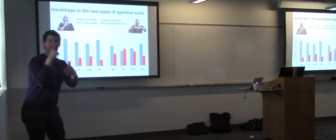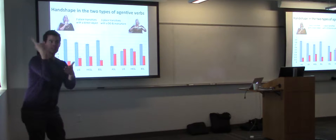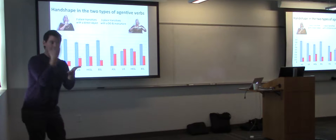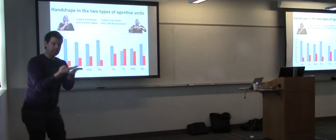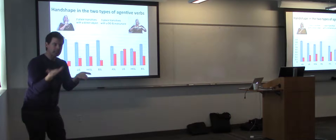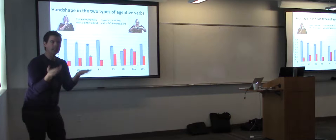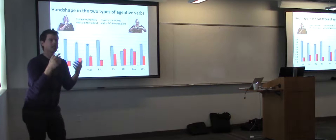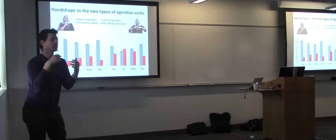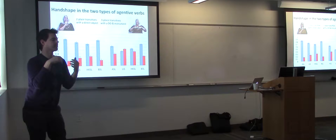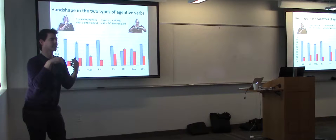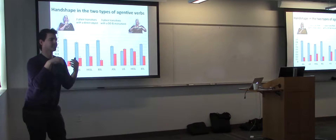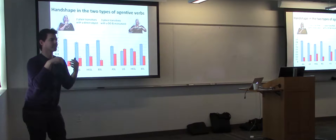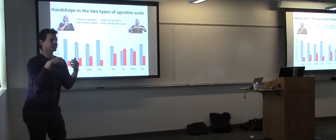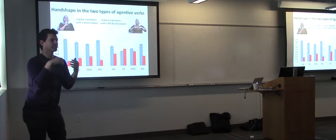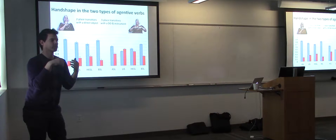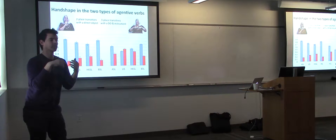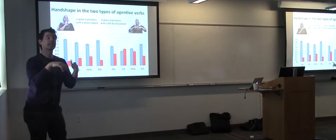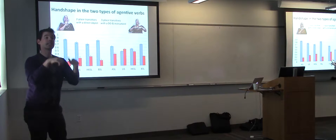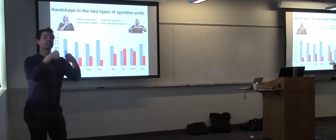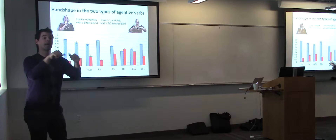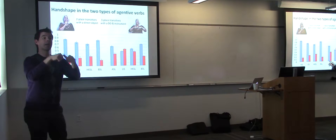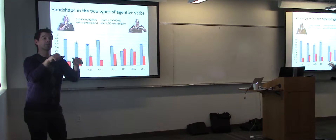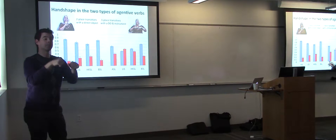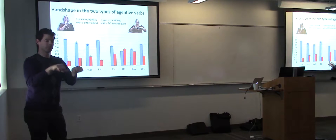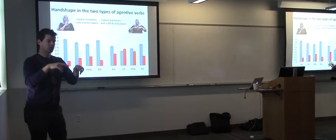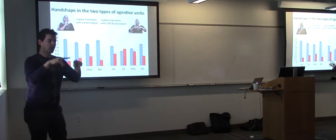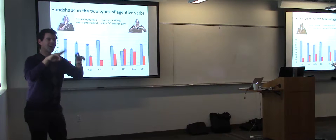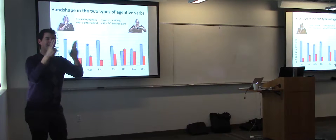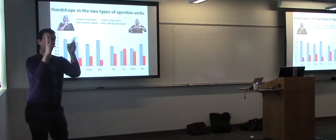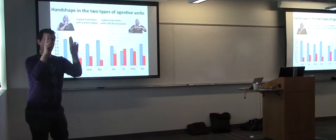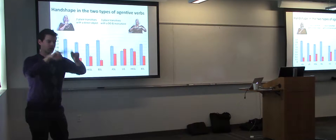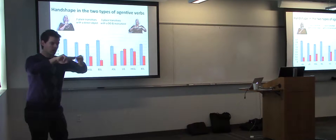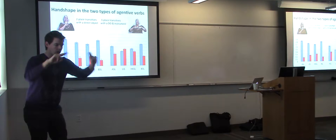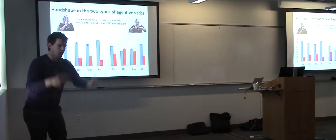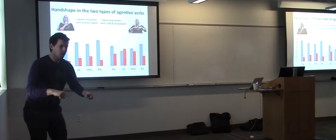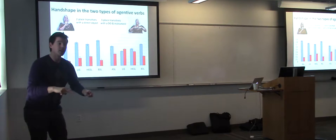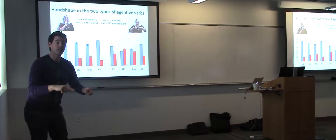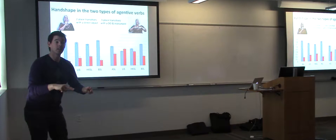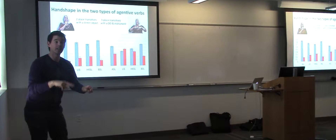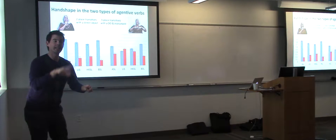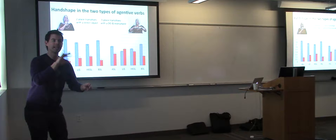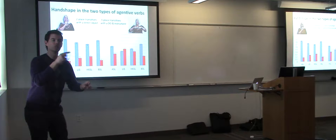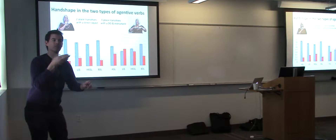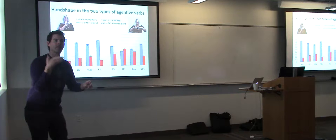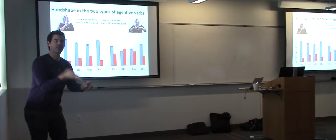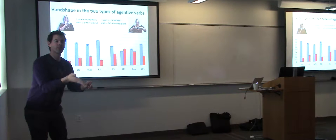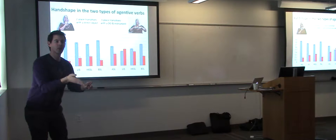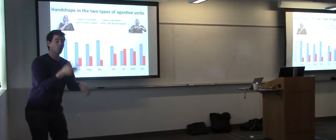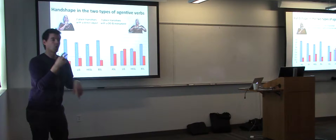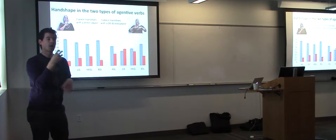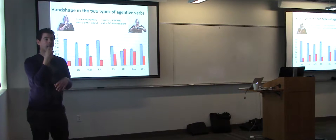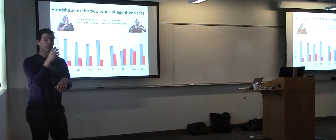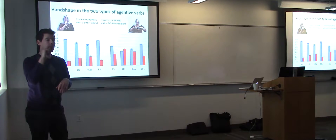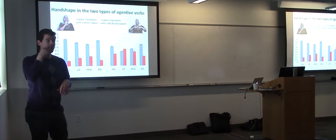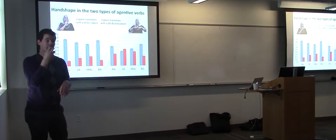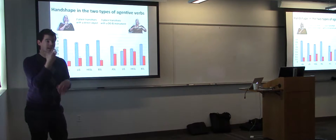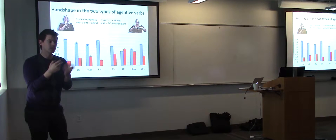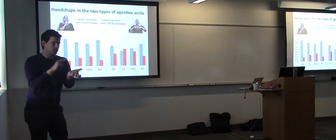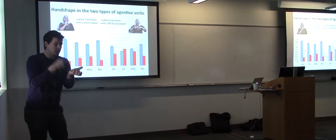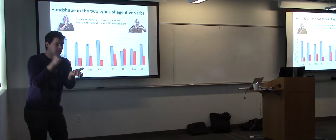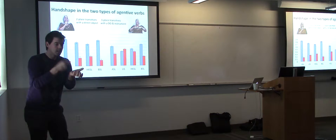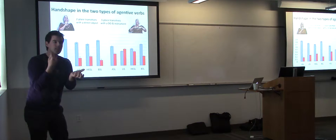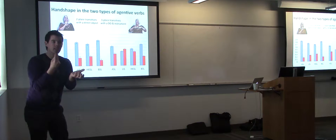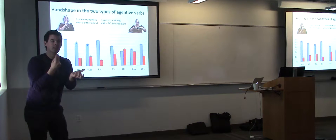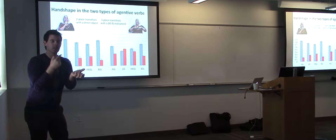involved, notice, ASL and BSL, there's a tiny bit of difference, but there's still